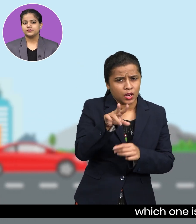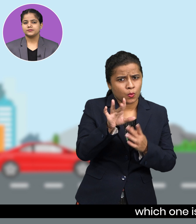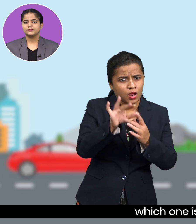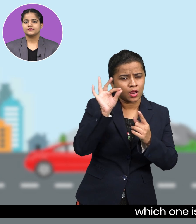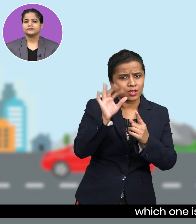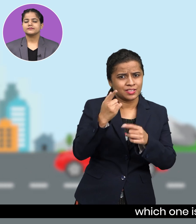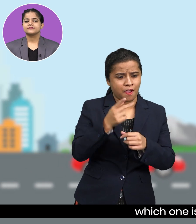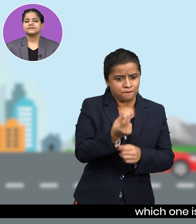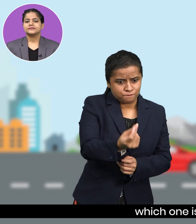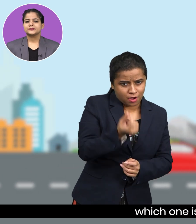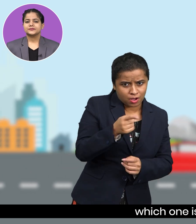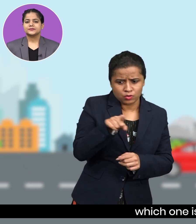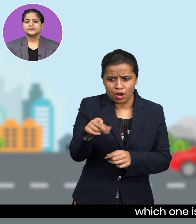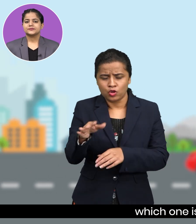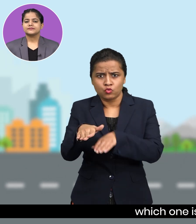slower.